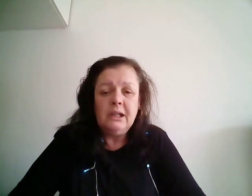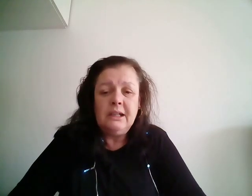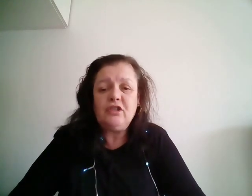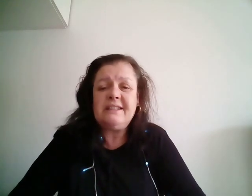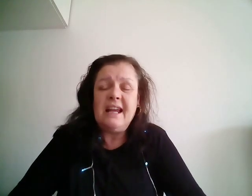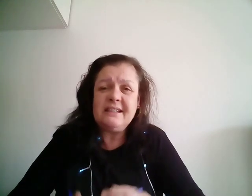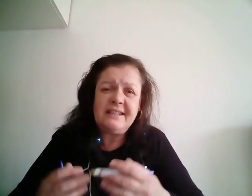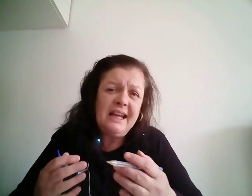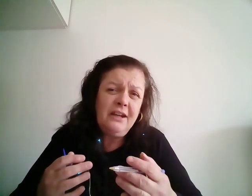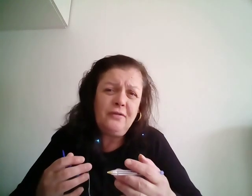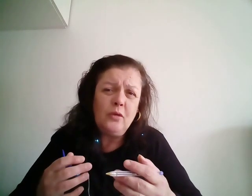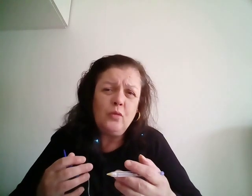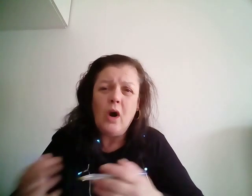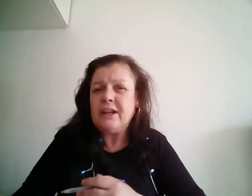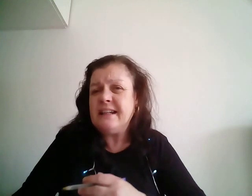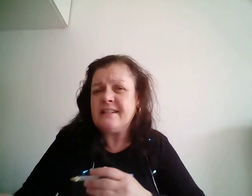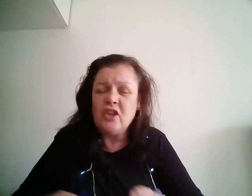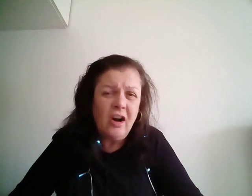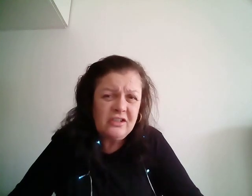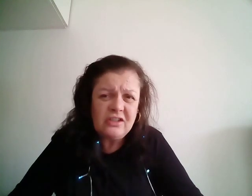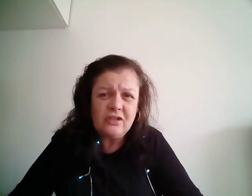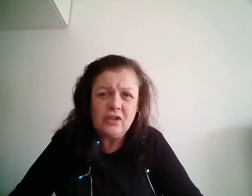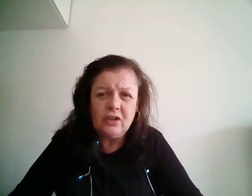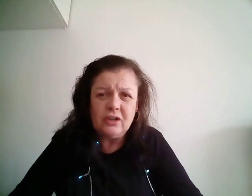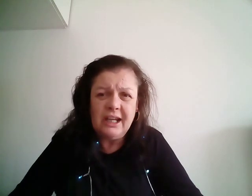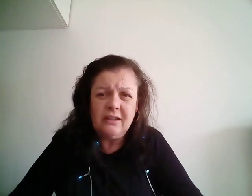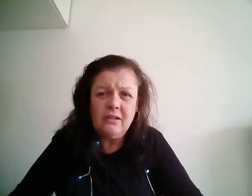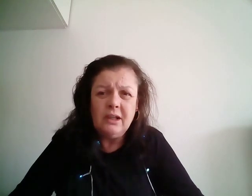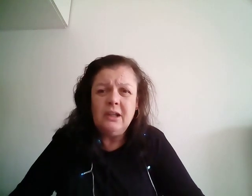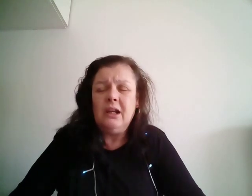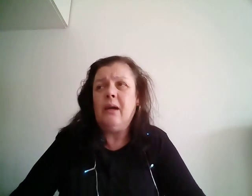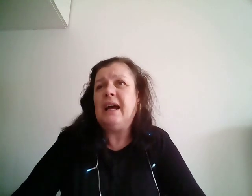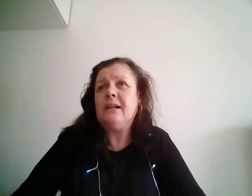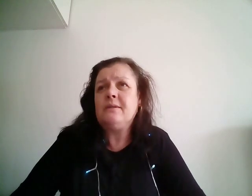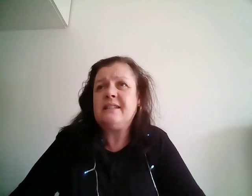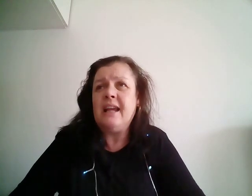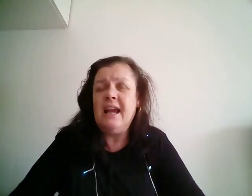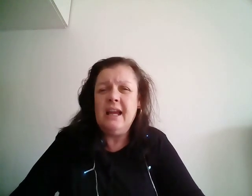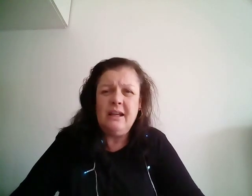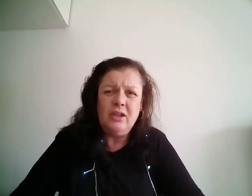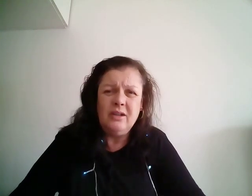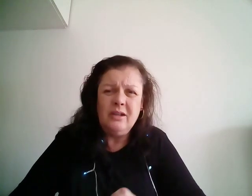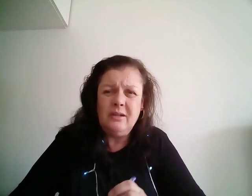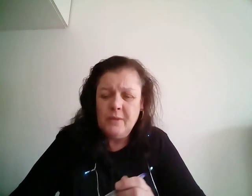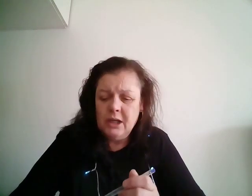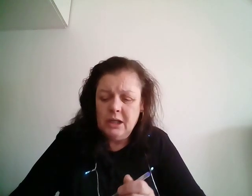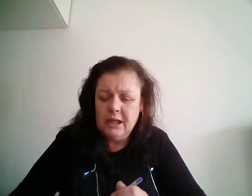let's just say if one is not talking about, say,